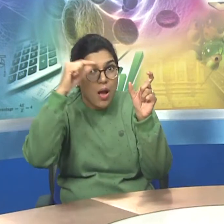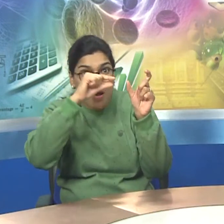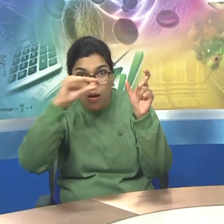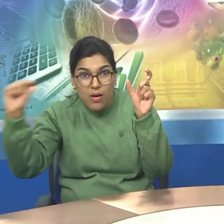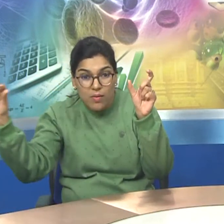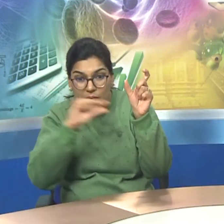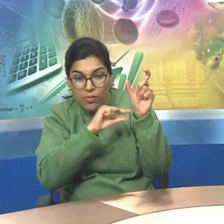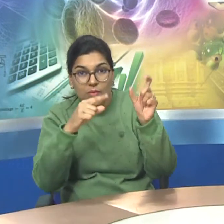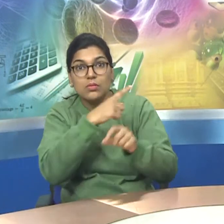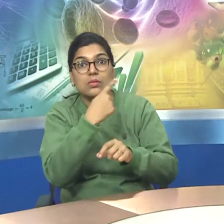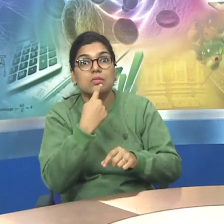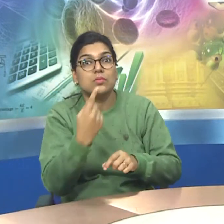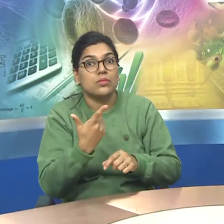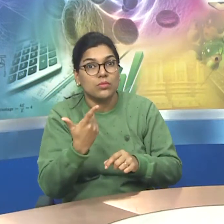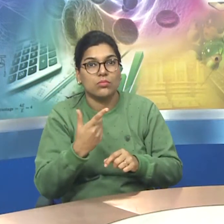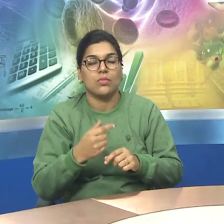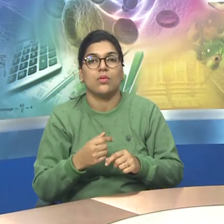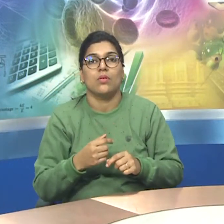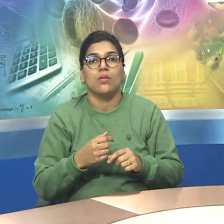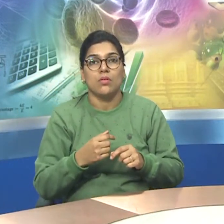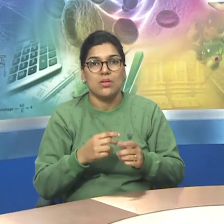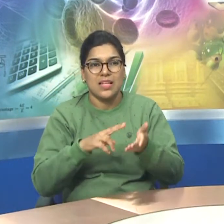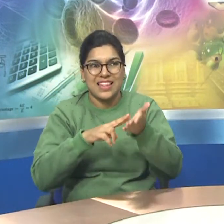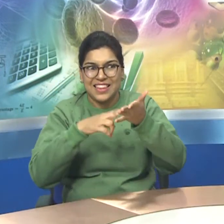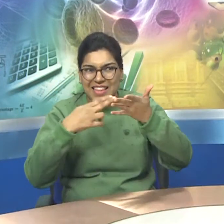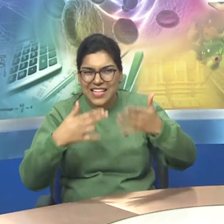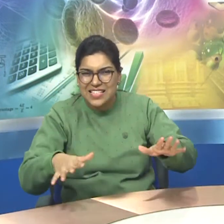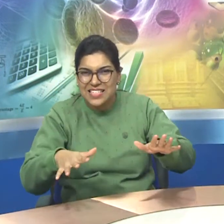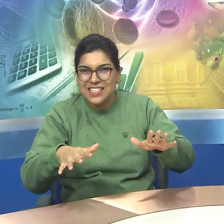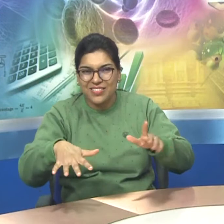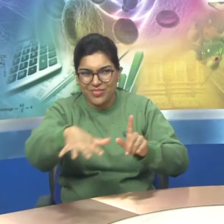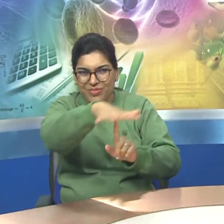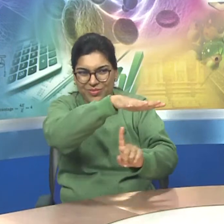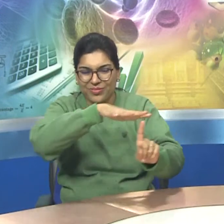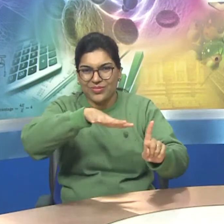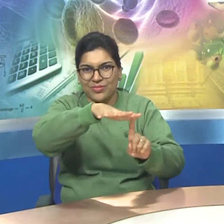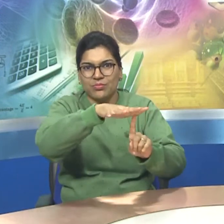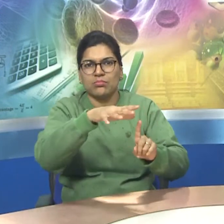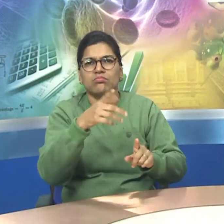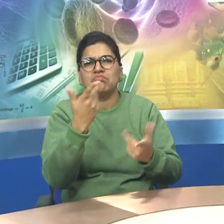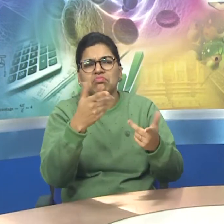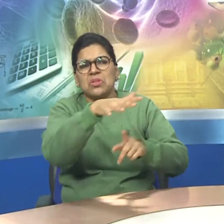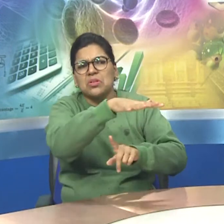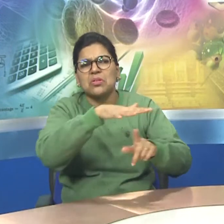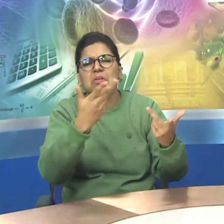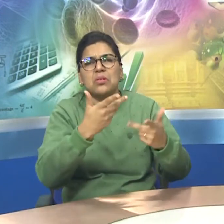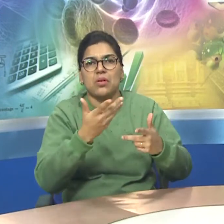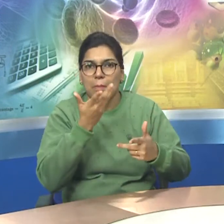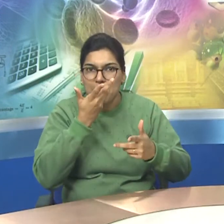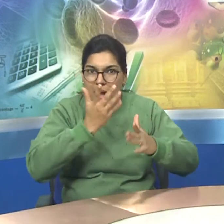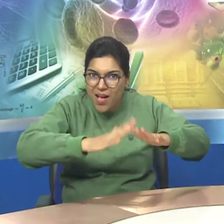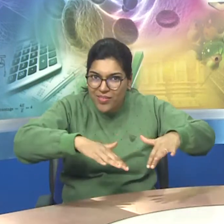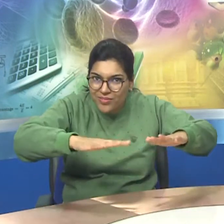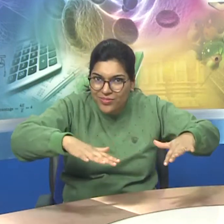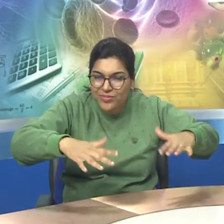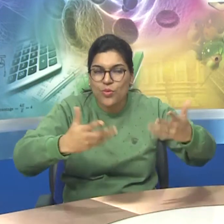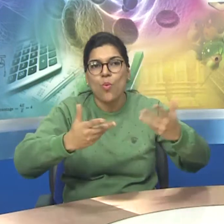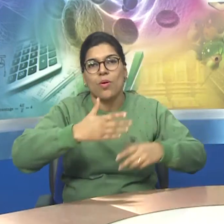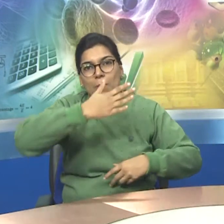It means he is busy his life, but no time to look